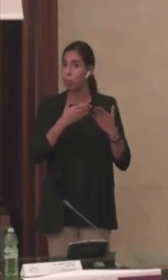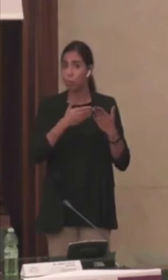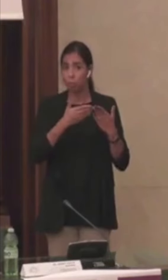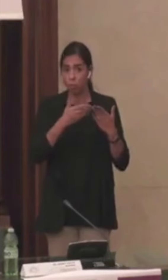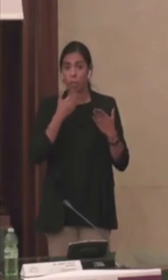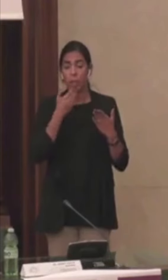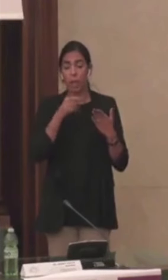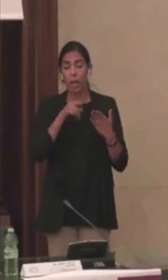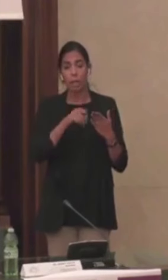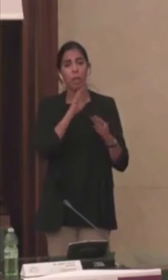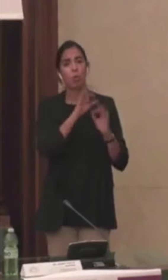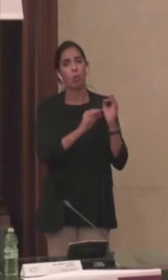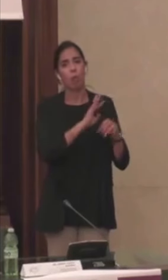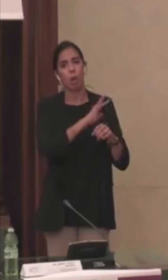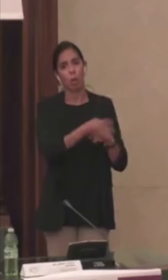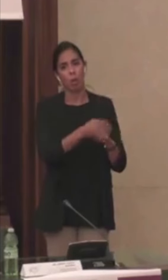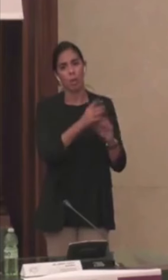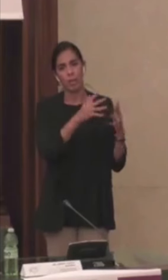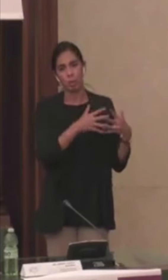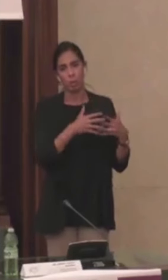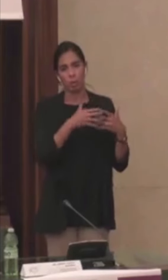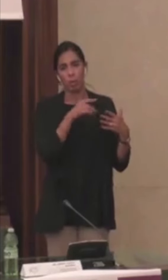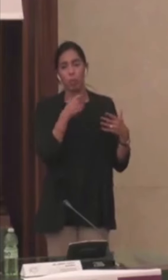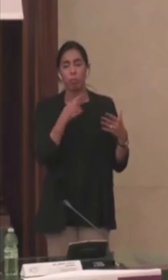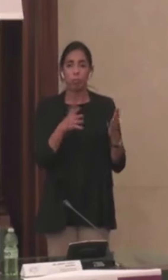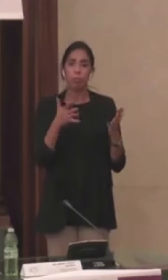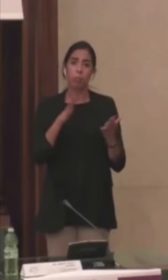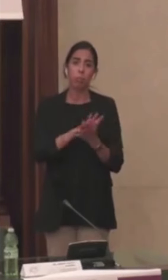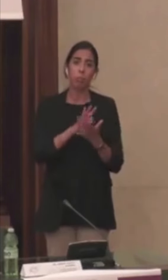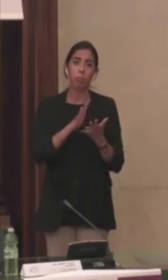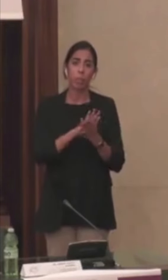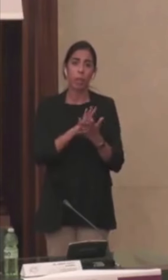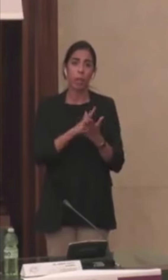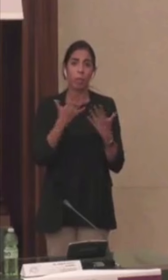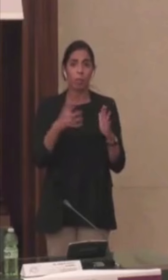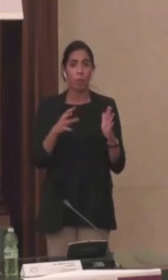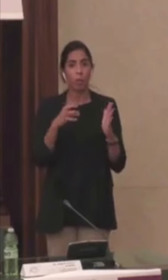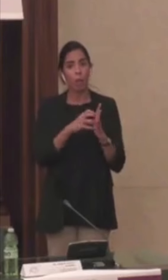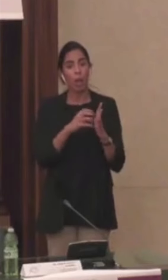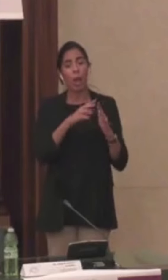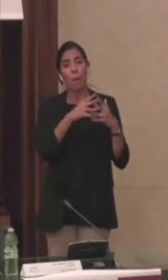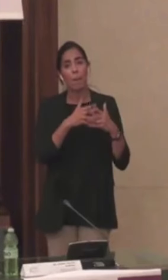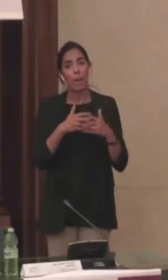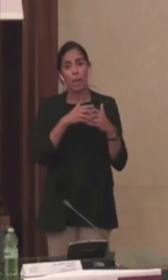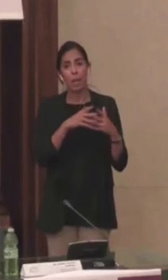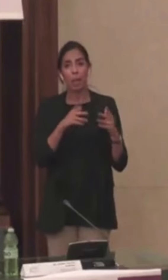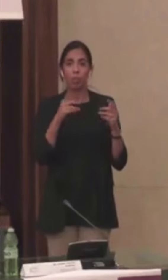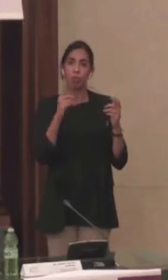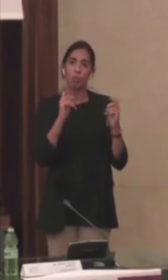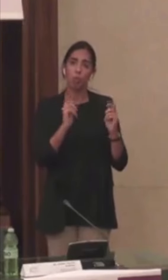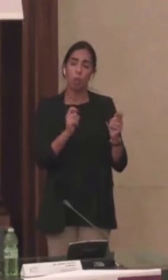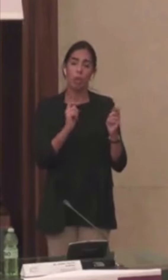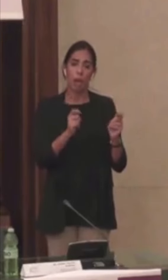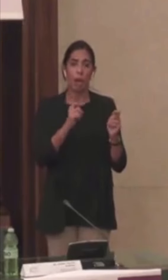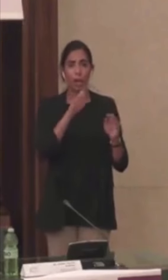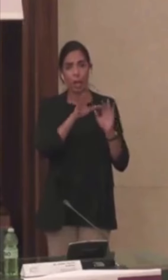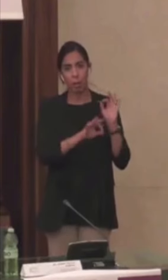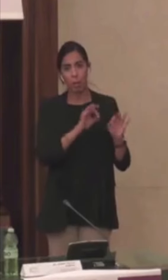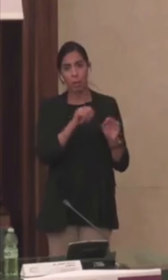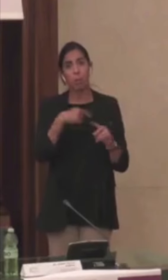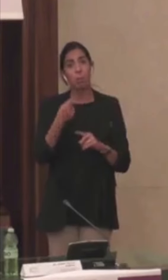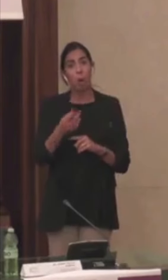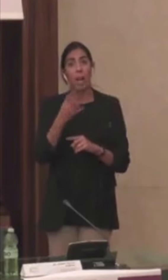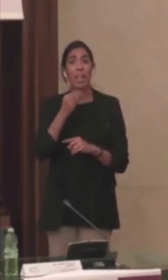the American Journal of Therapeutics. And then we have Israel, which also published good results on